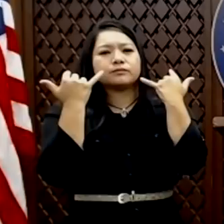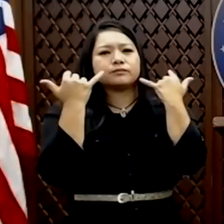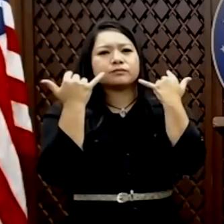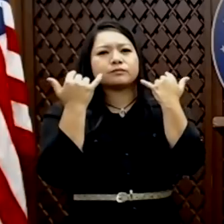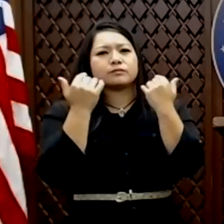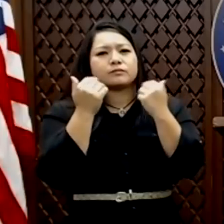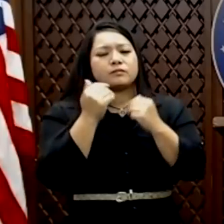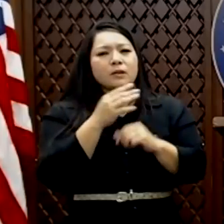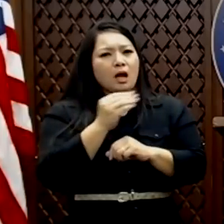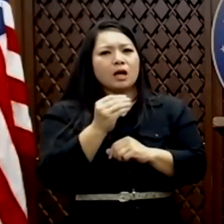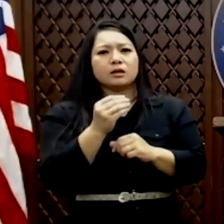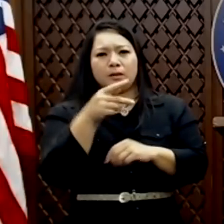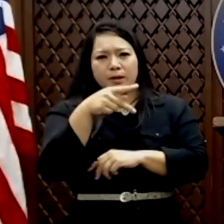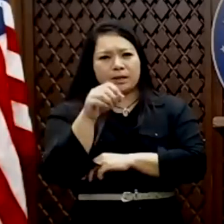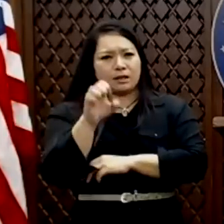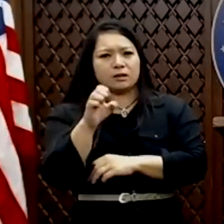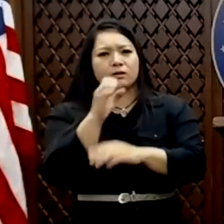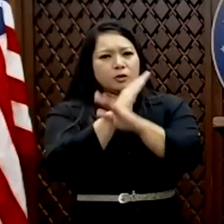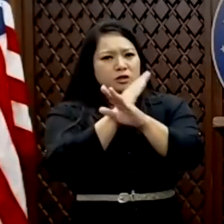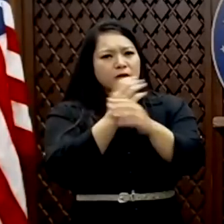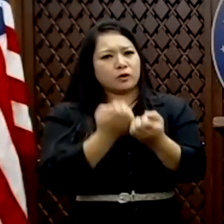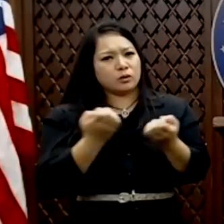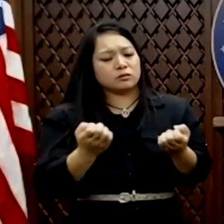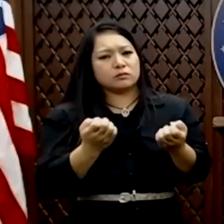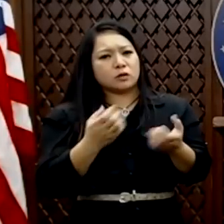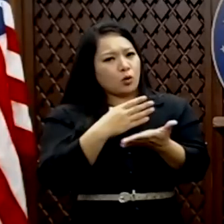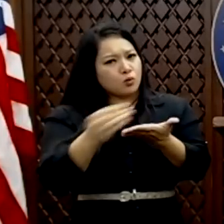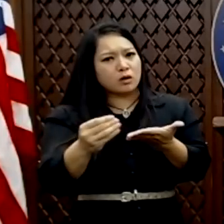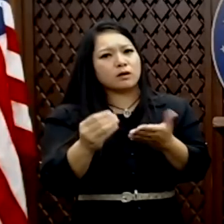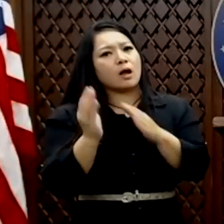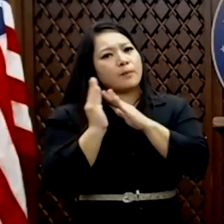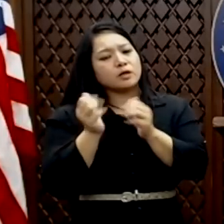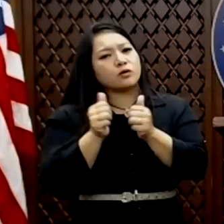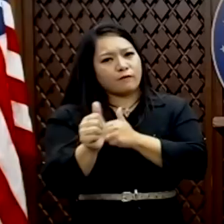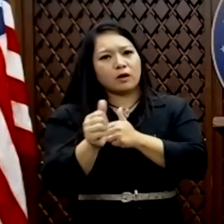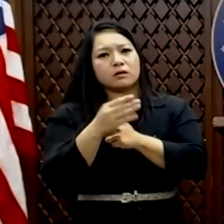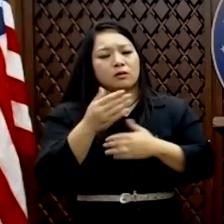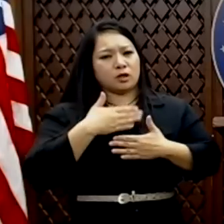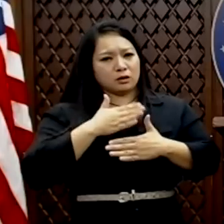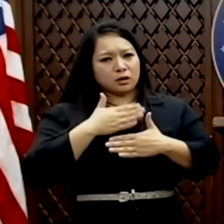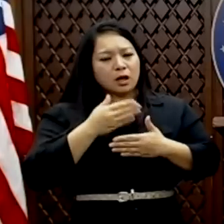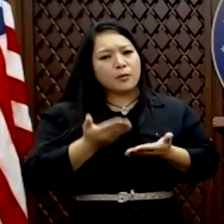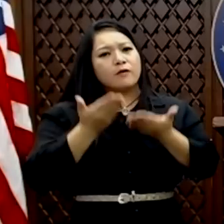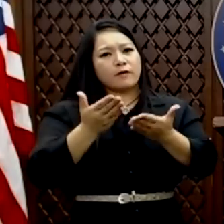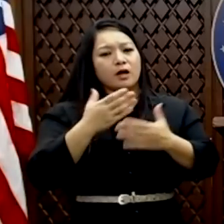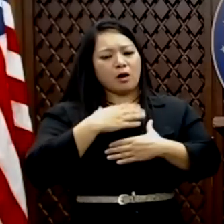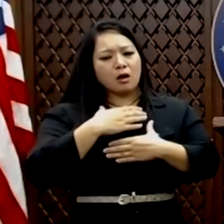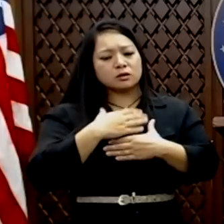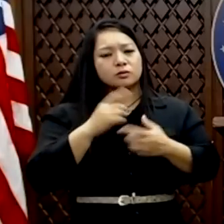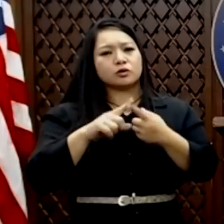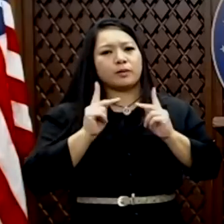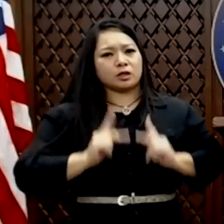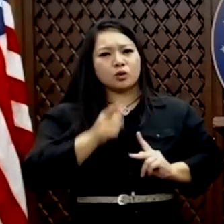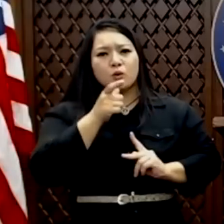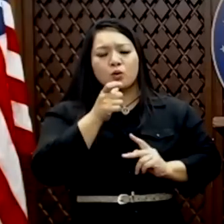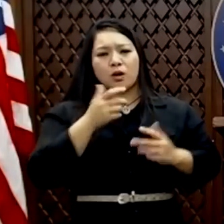protective equipment will run out. Beds will follow, as well as ventilators that provide oxygen to patients